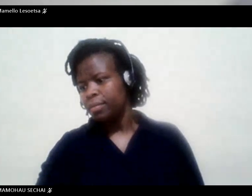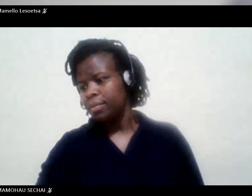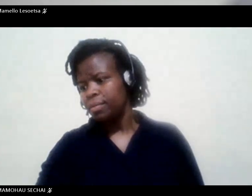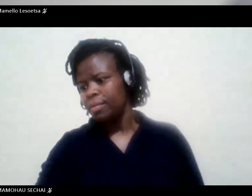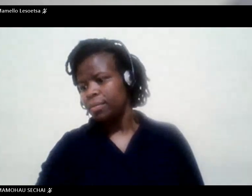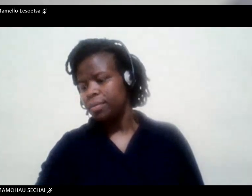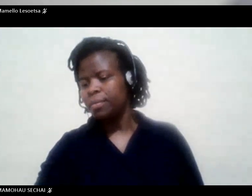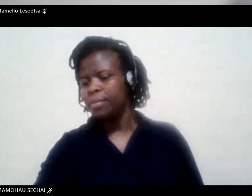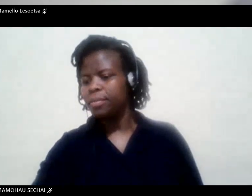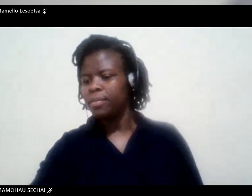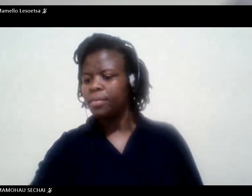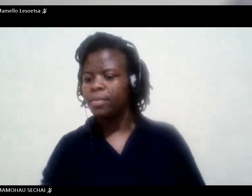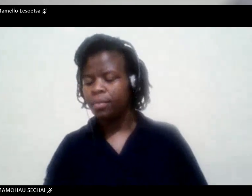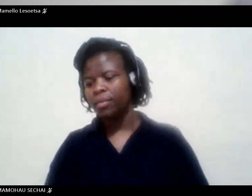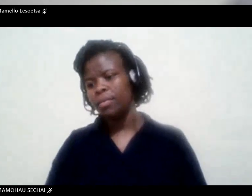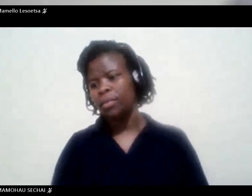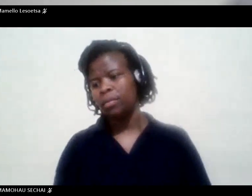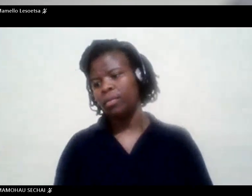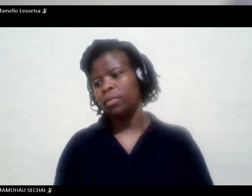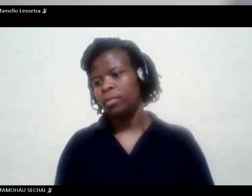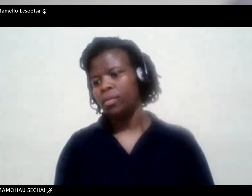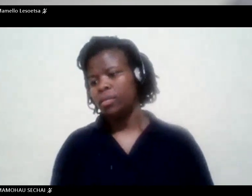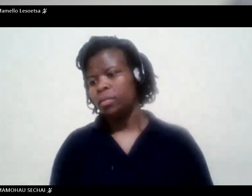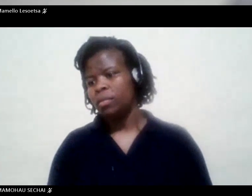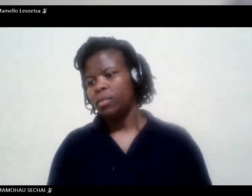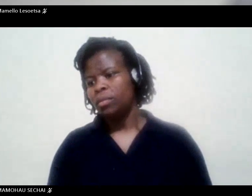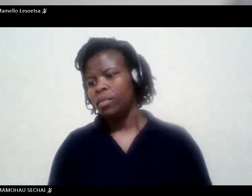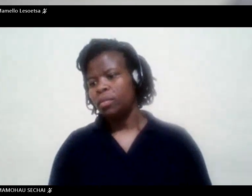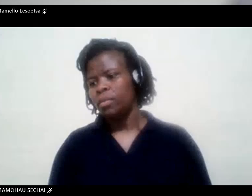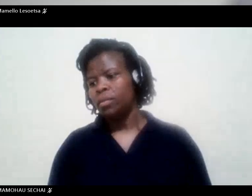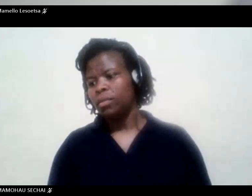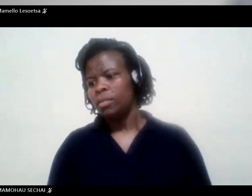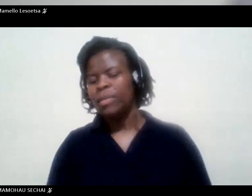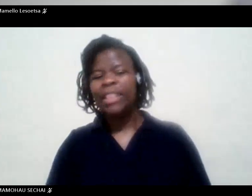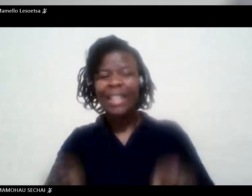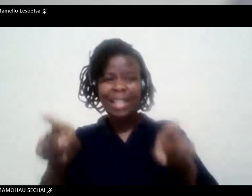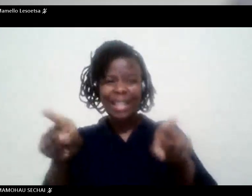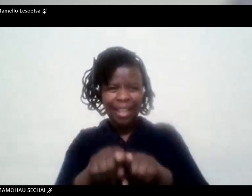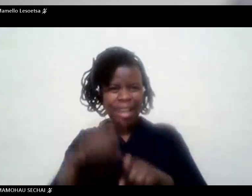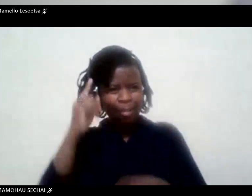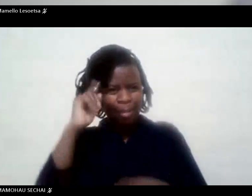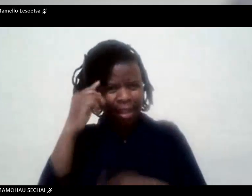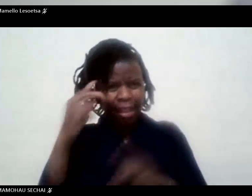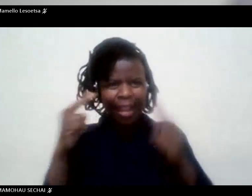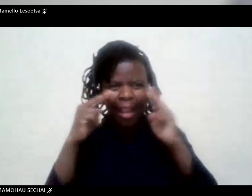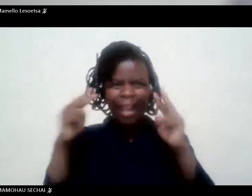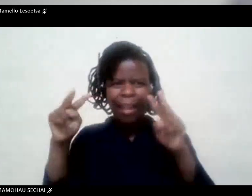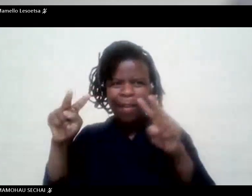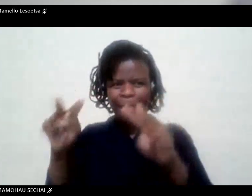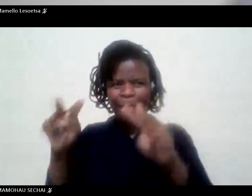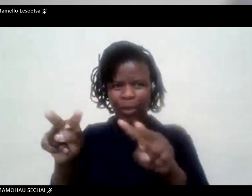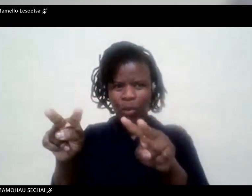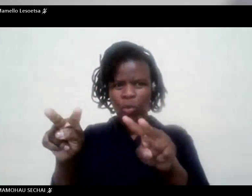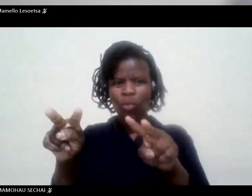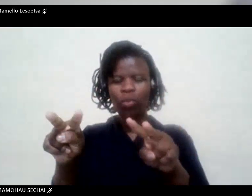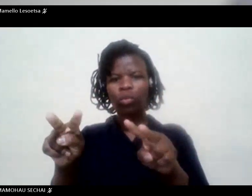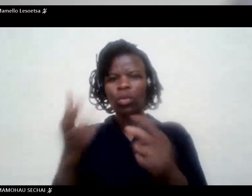Well, okay, how do you even think the view as to, that means what should be the